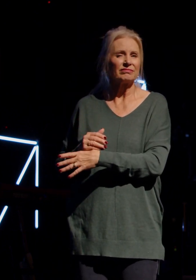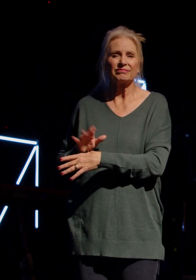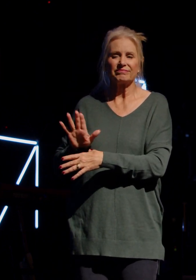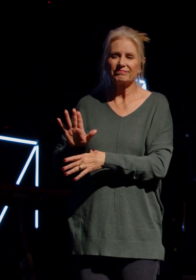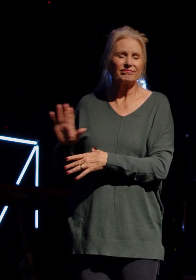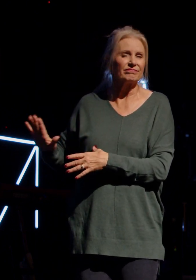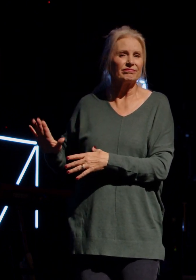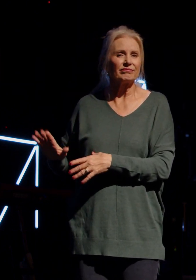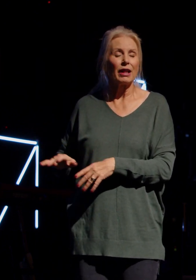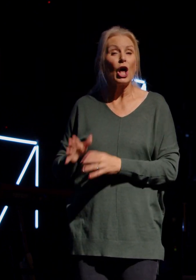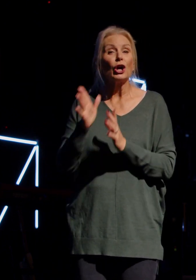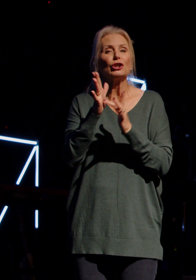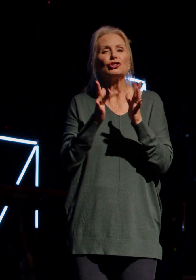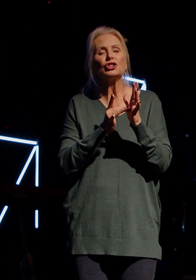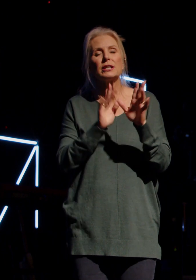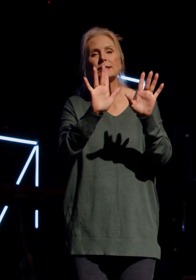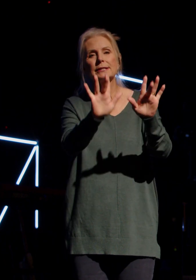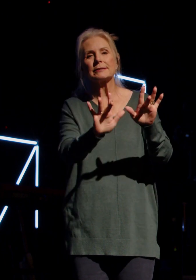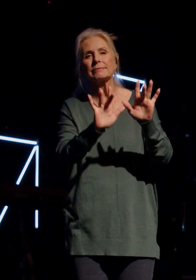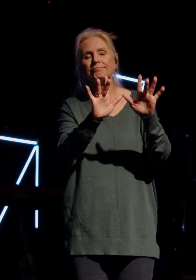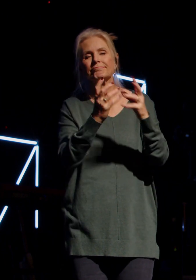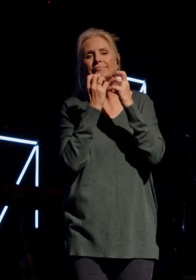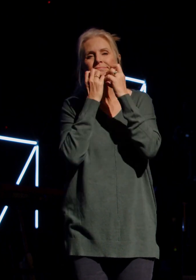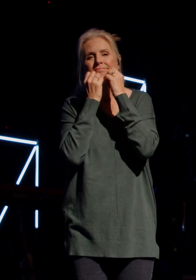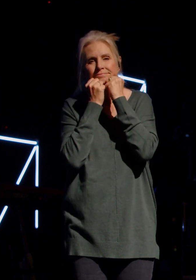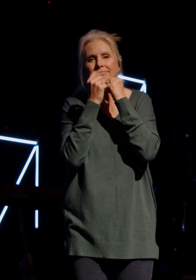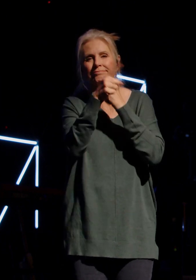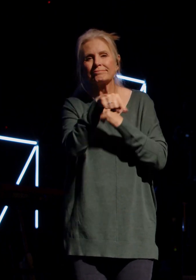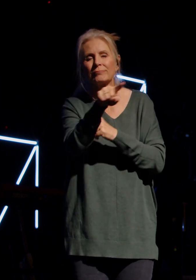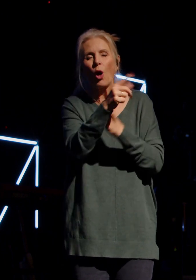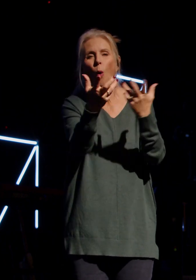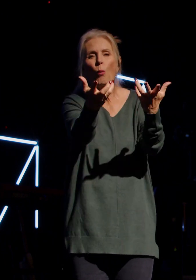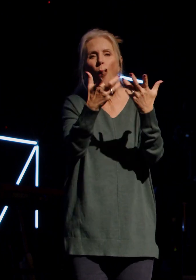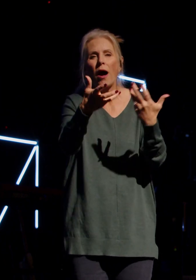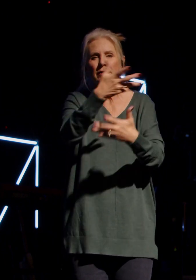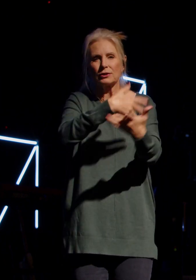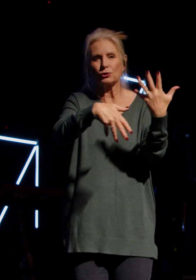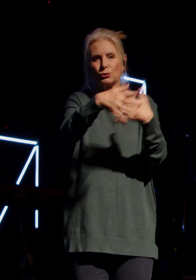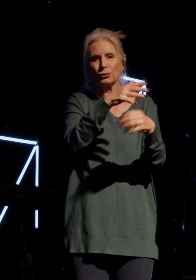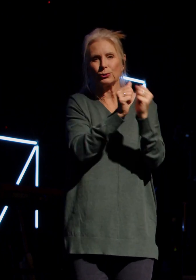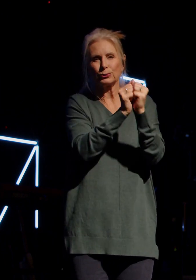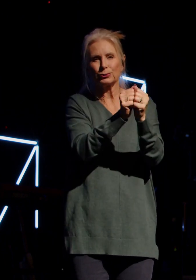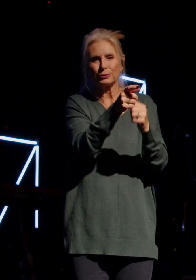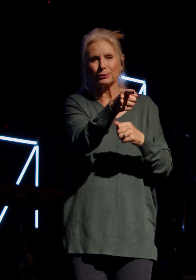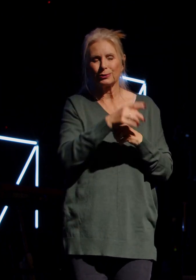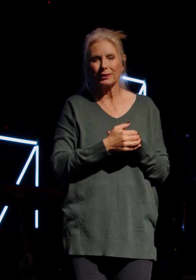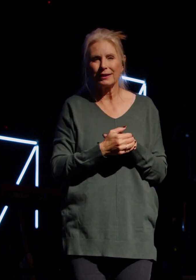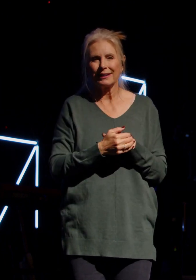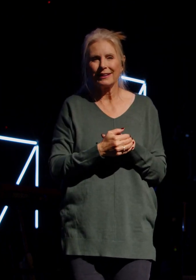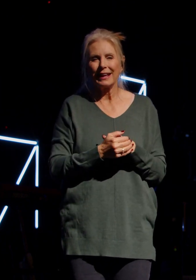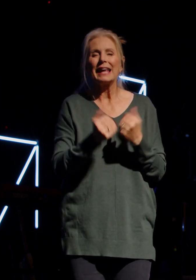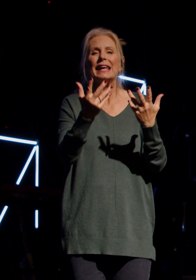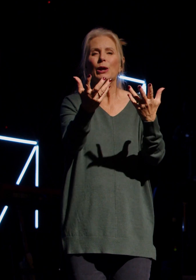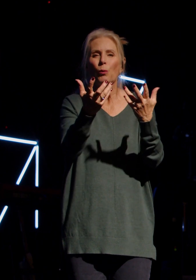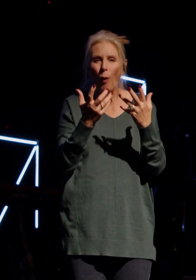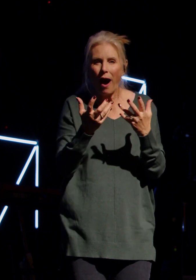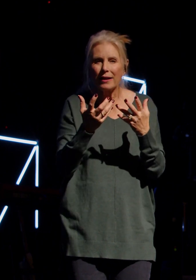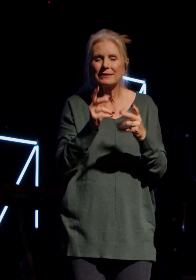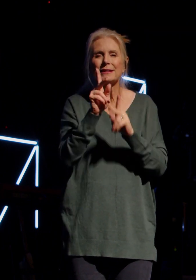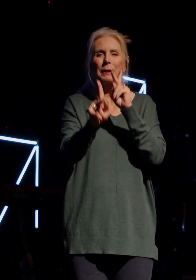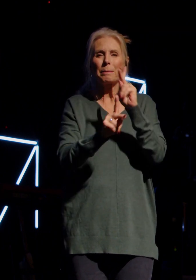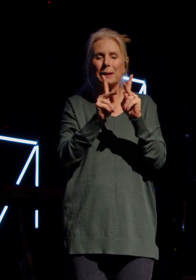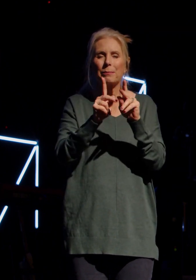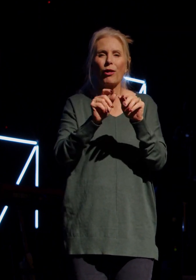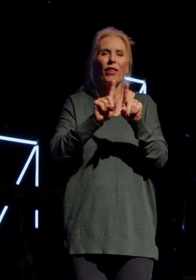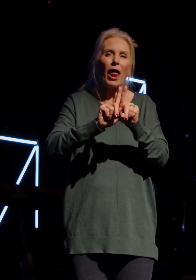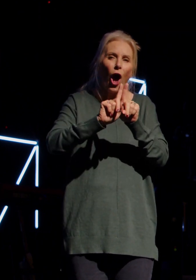has compassion and grace, I just want to be with you, are those who are the furthest away, the